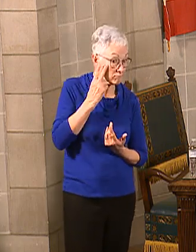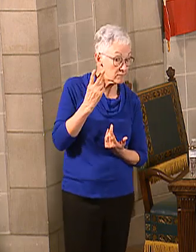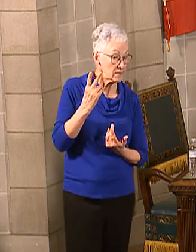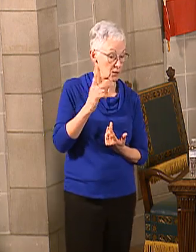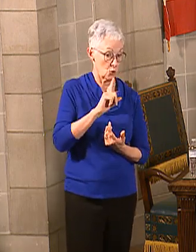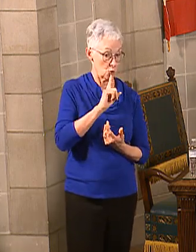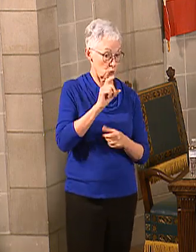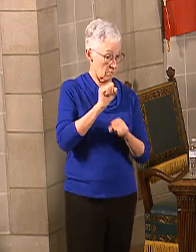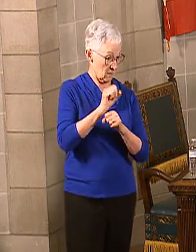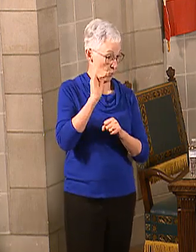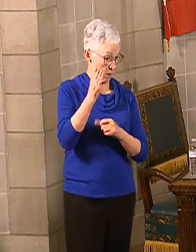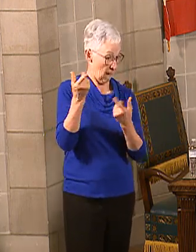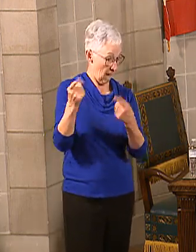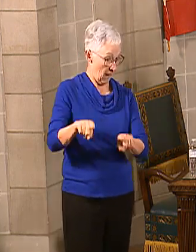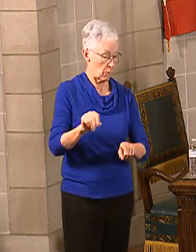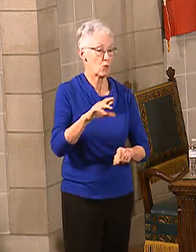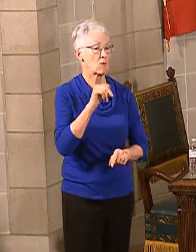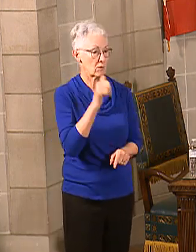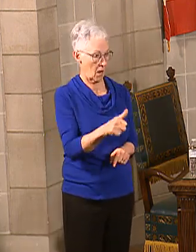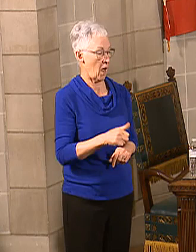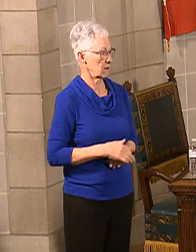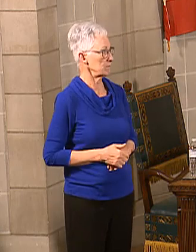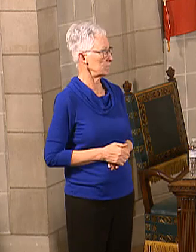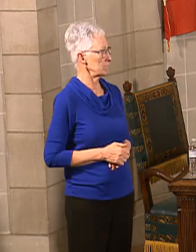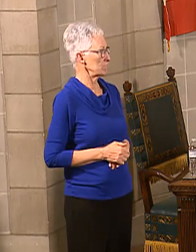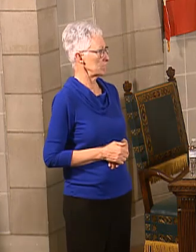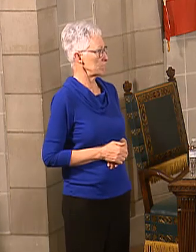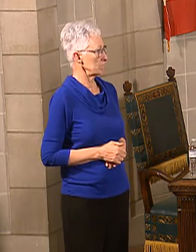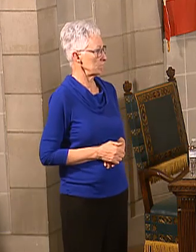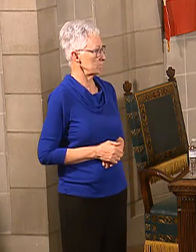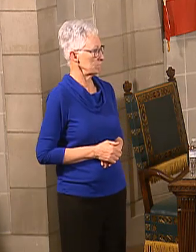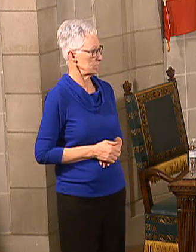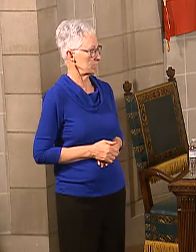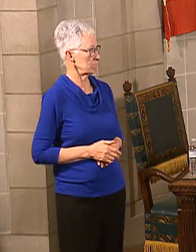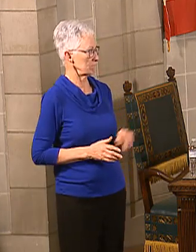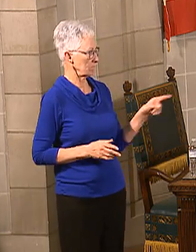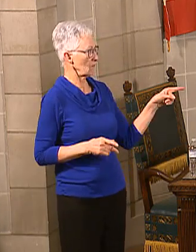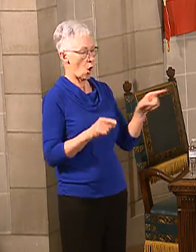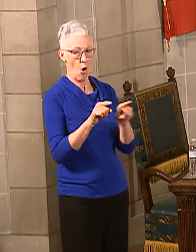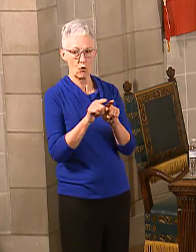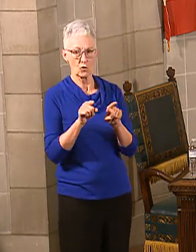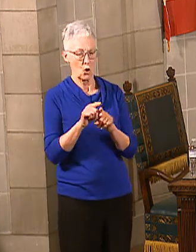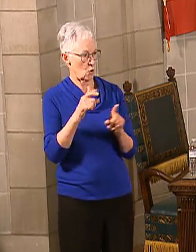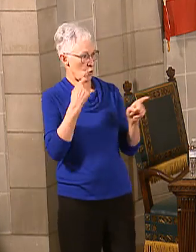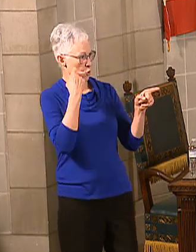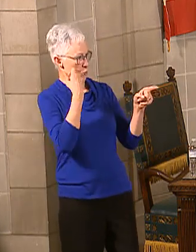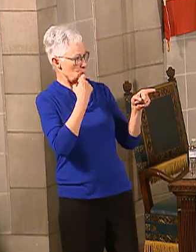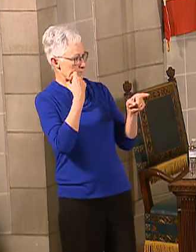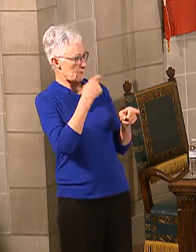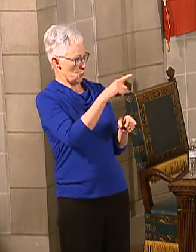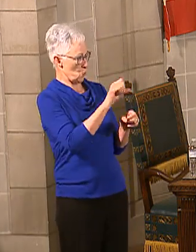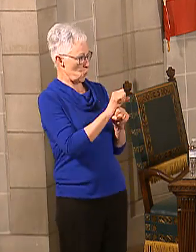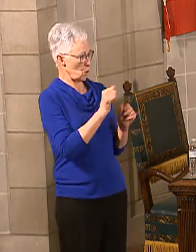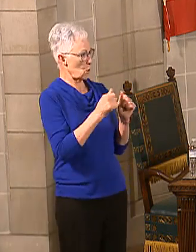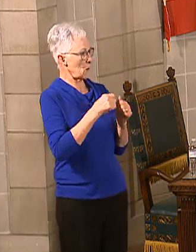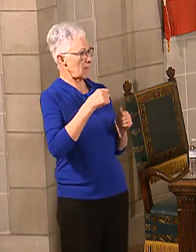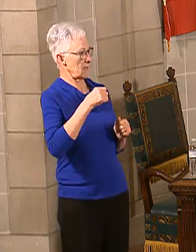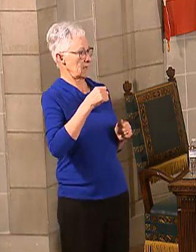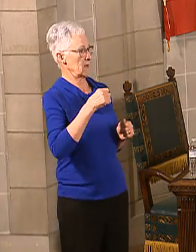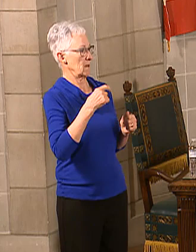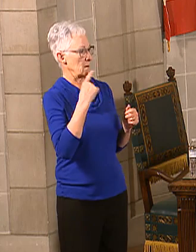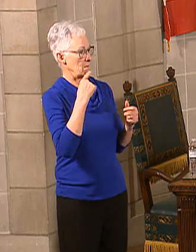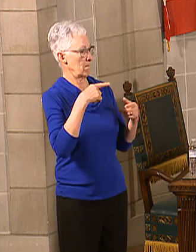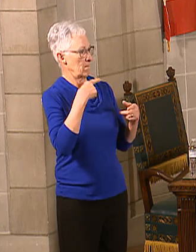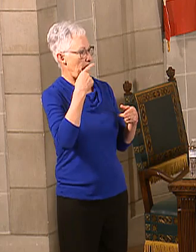And actually, Dr. Antonio, so one of the things I think also is when you were working with public health officials, one of the things we did, we talked about this capacity